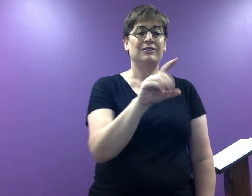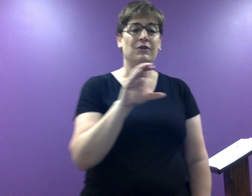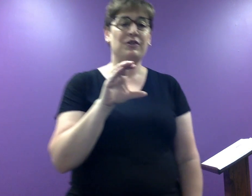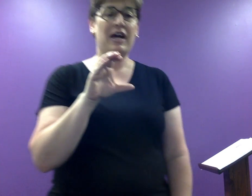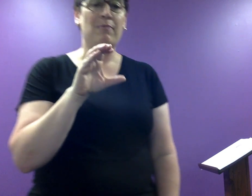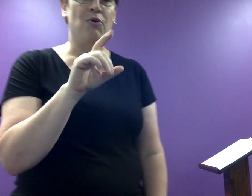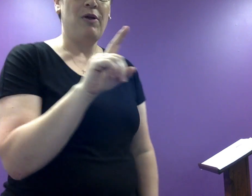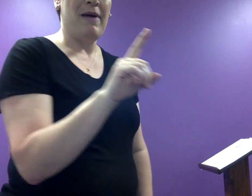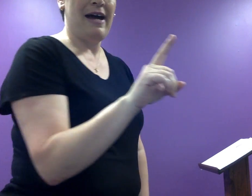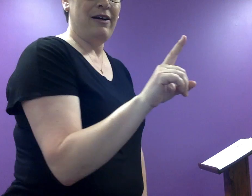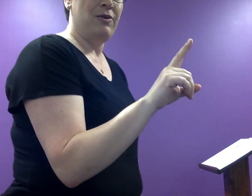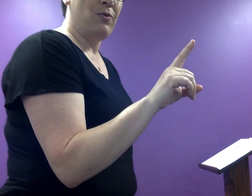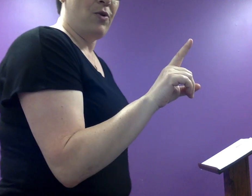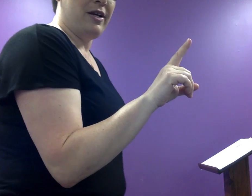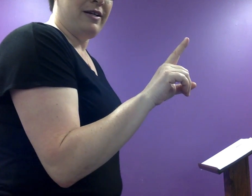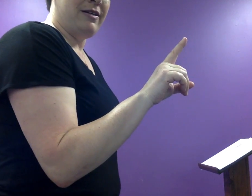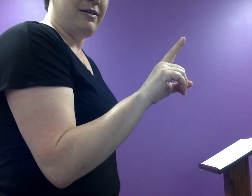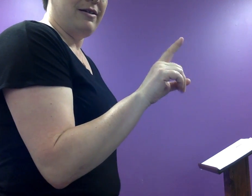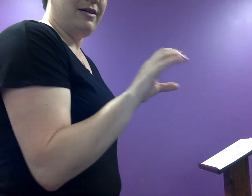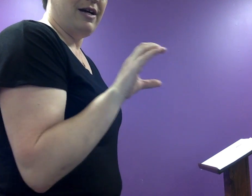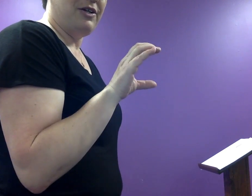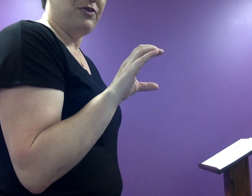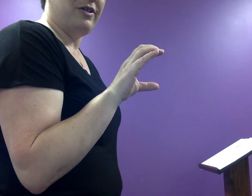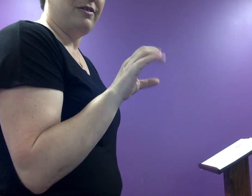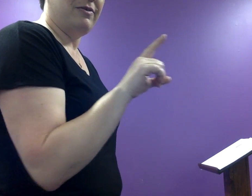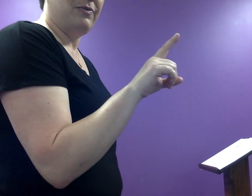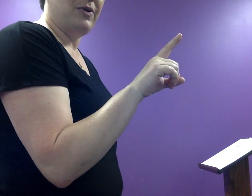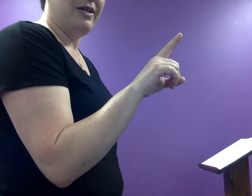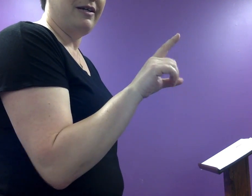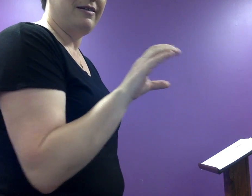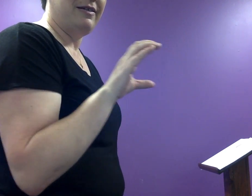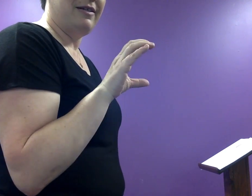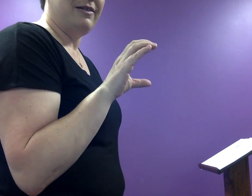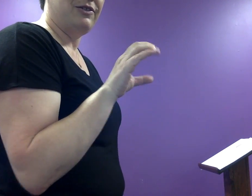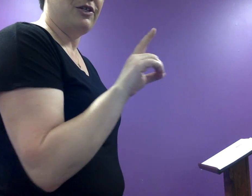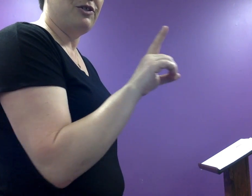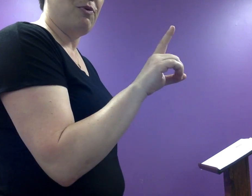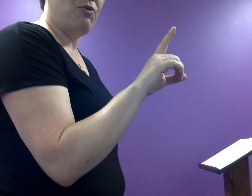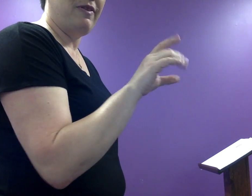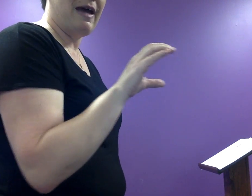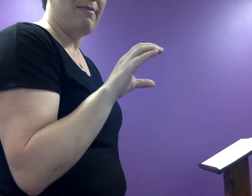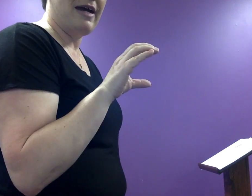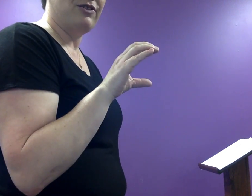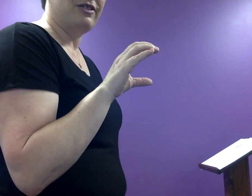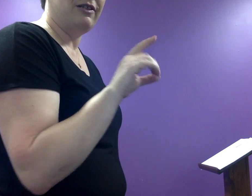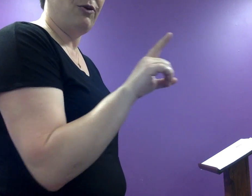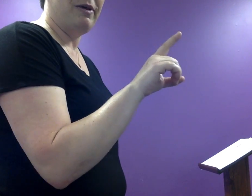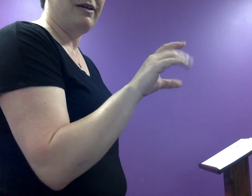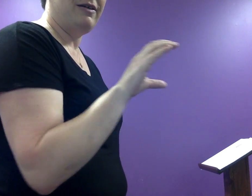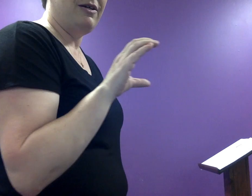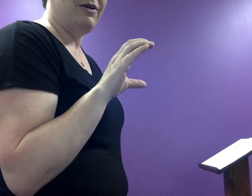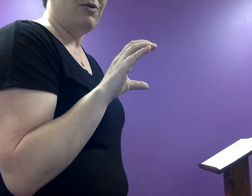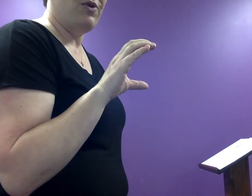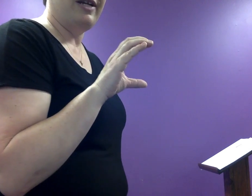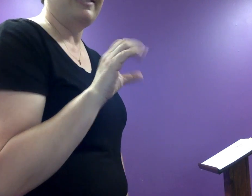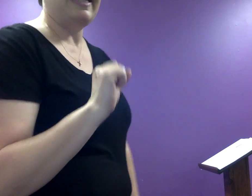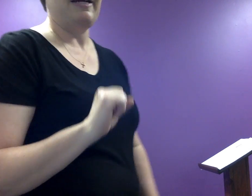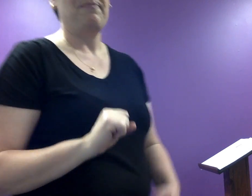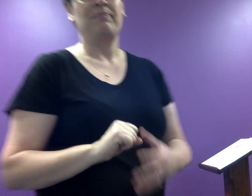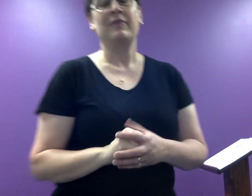you kind of pull it back. 100, 1. So you're just pulling that back just a little bit, a 1 and a C.